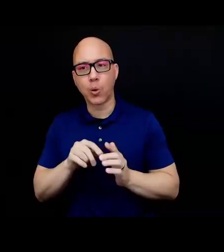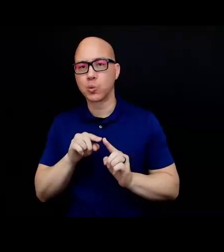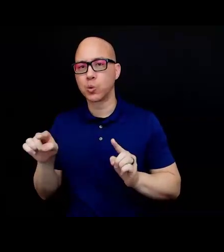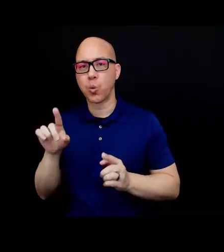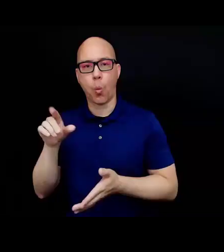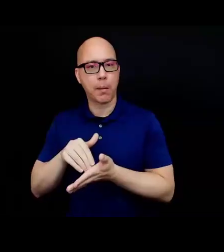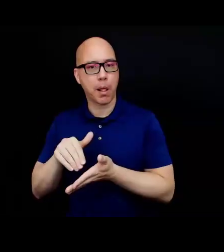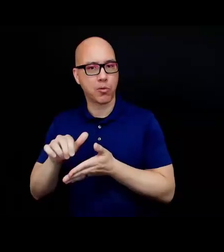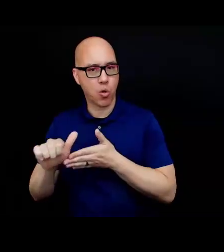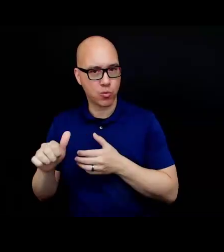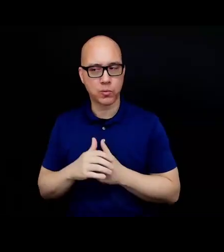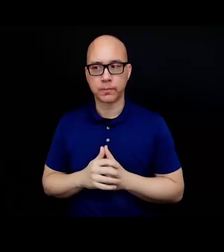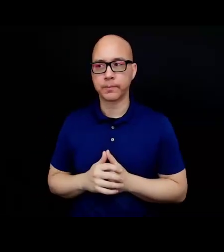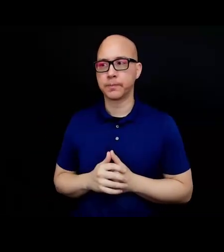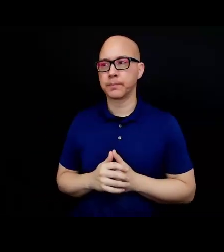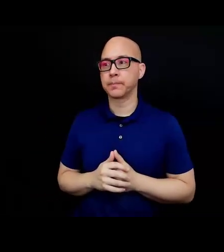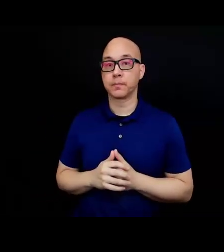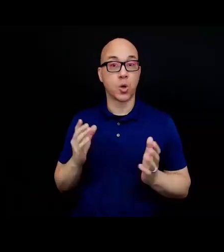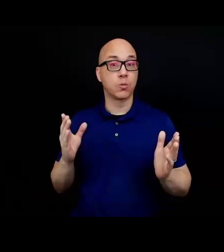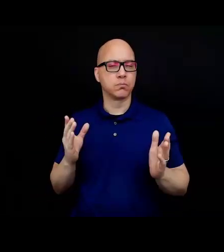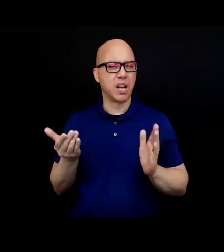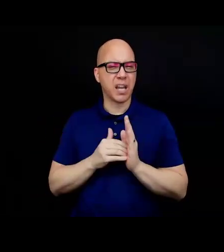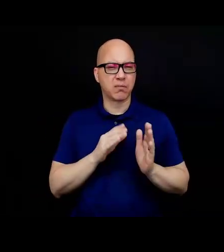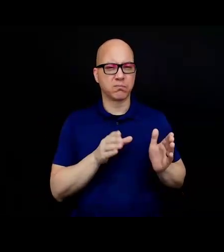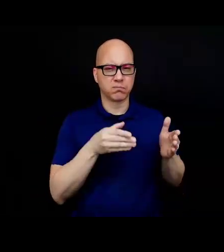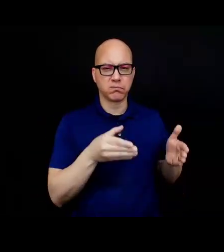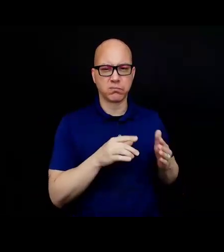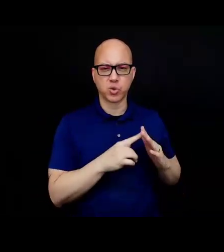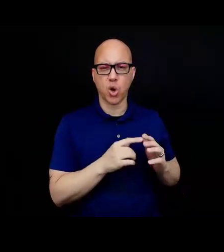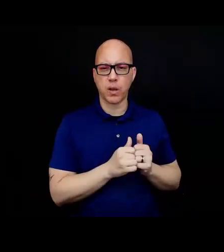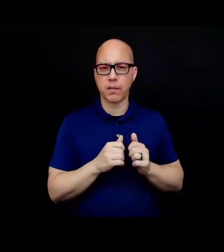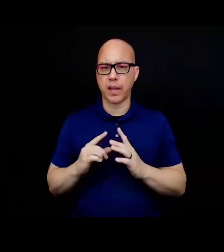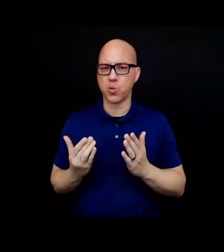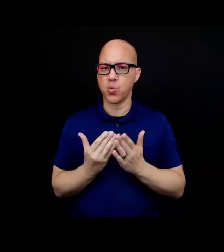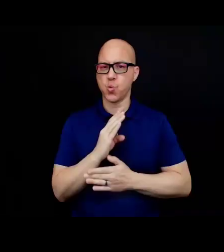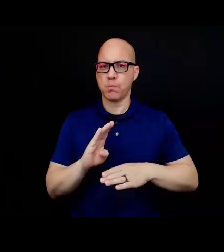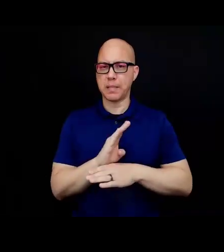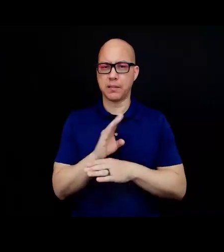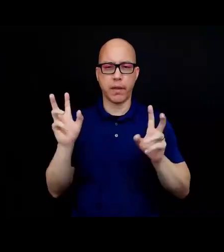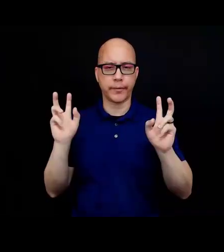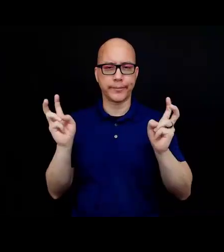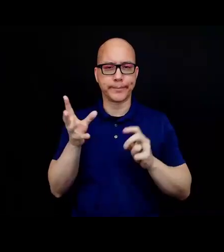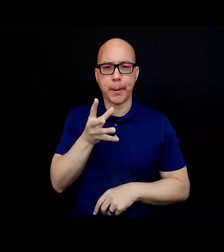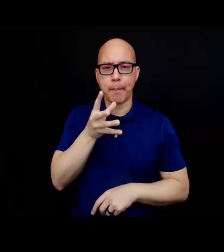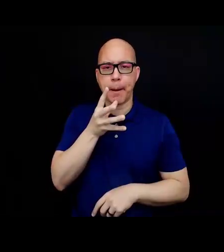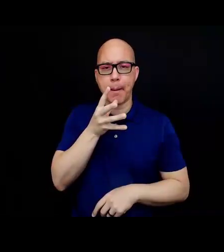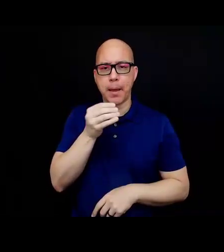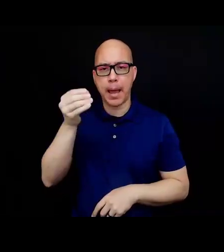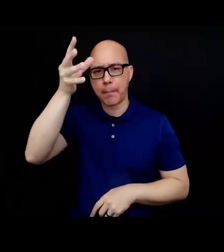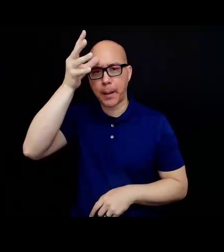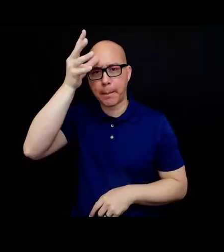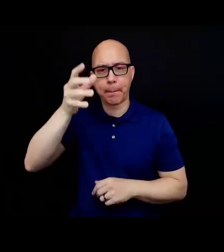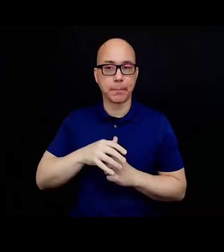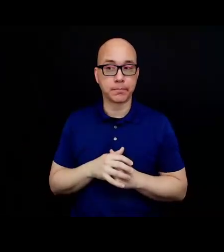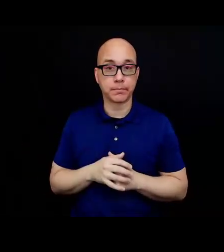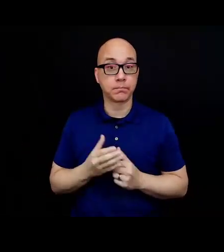as well. So let's start with that startup, that mom and pop, someone who may be working